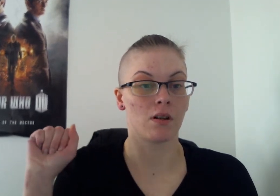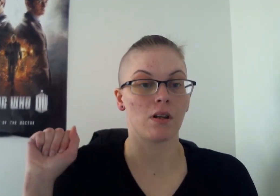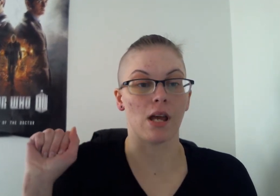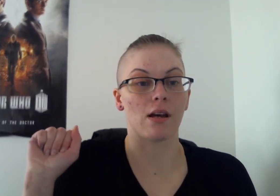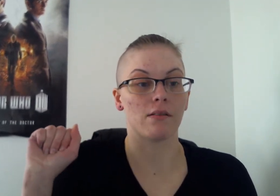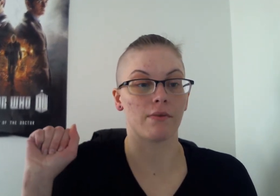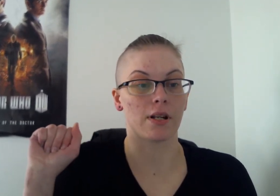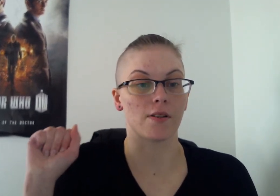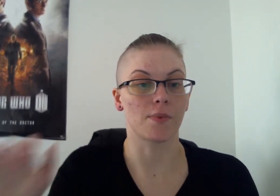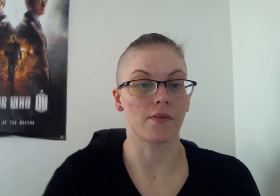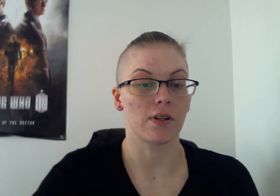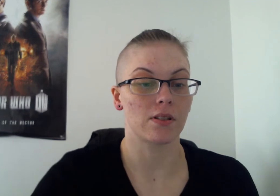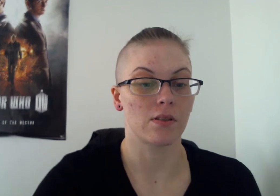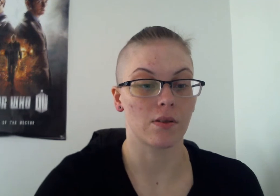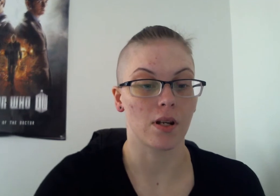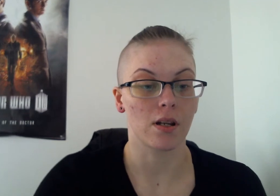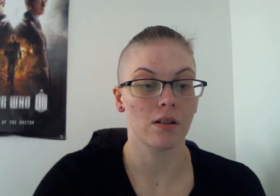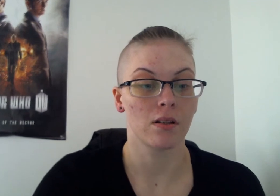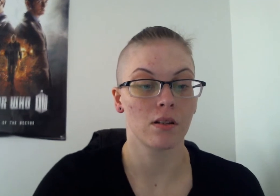Yeah, right here is perfect. Okay.